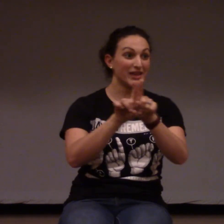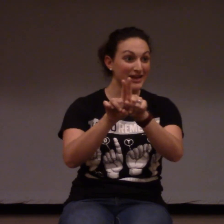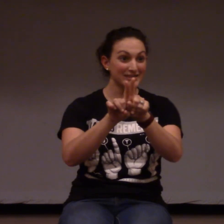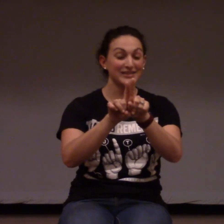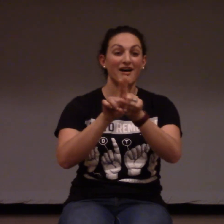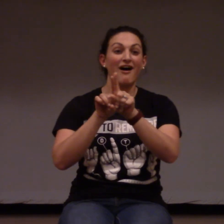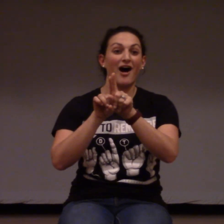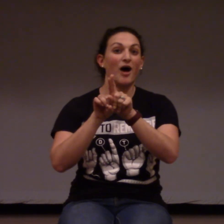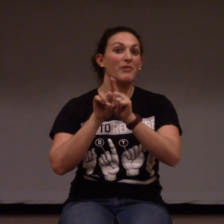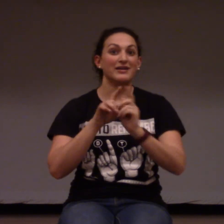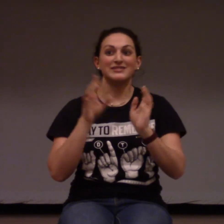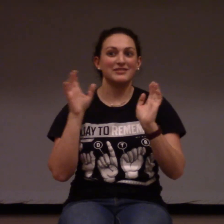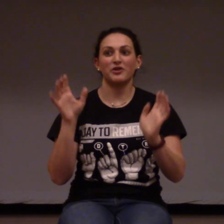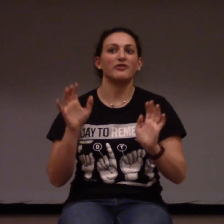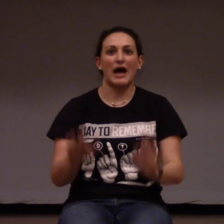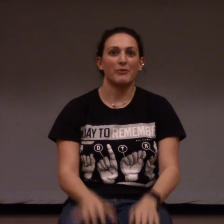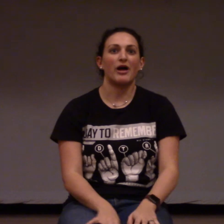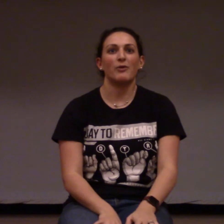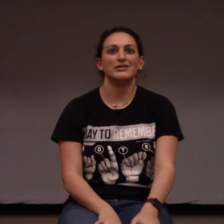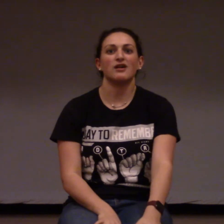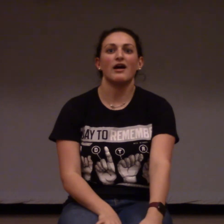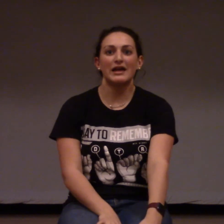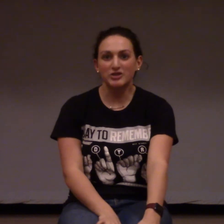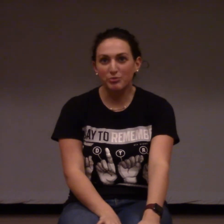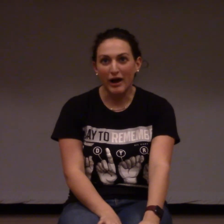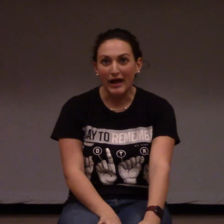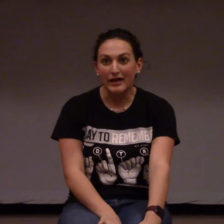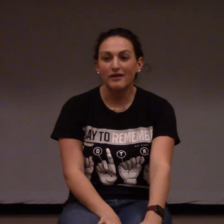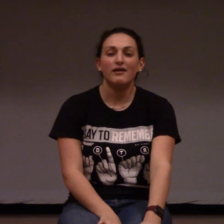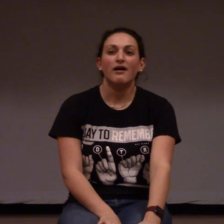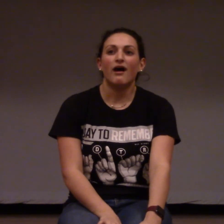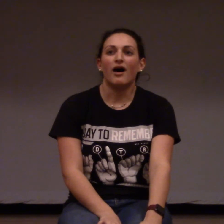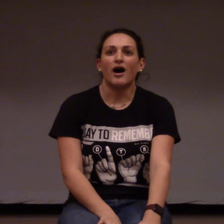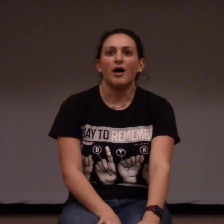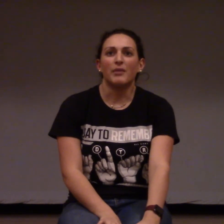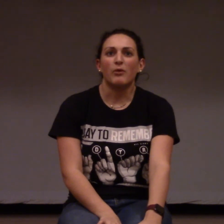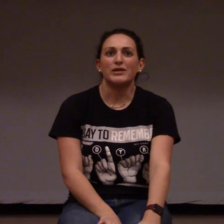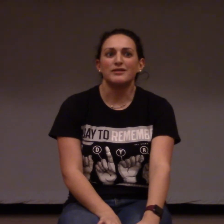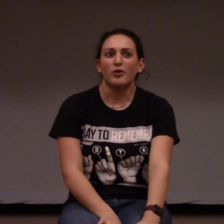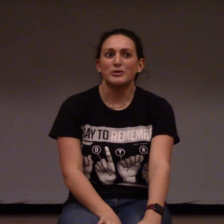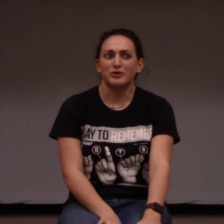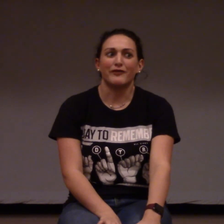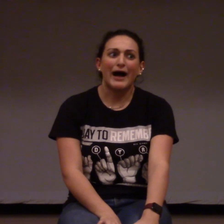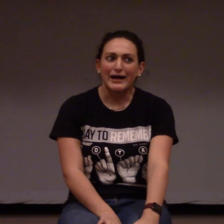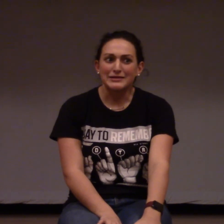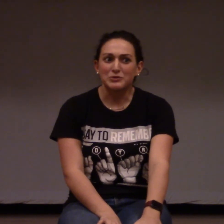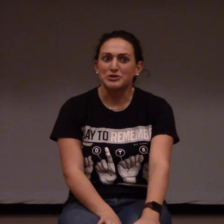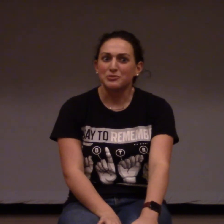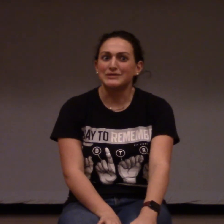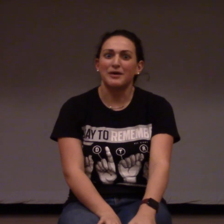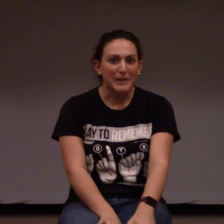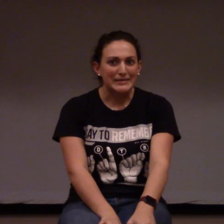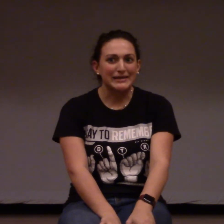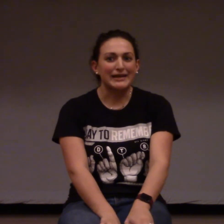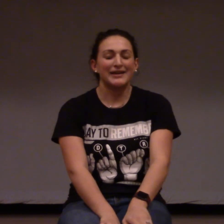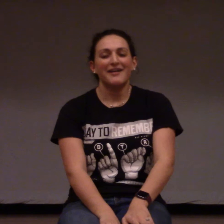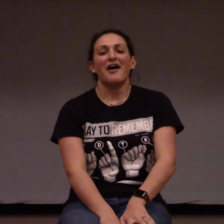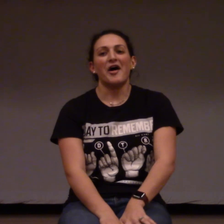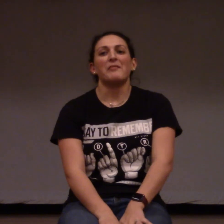things. They're phenomenal. I went and saw Hairspray. I went and saw The Wizard of Oz, which was amazing. I would